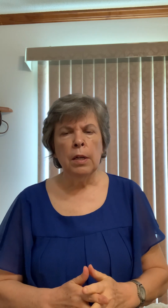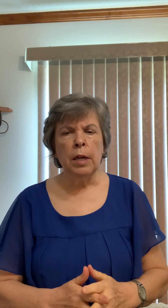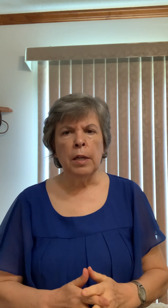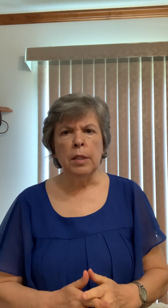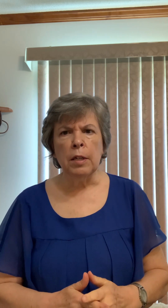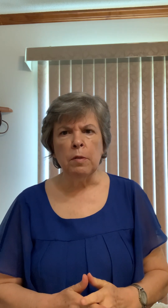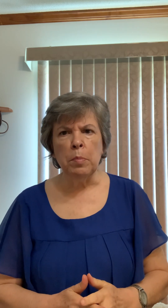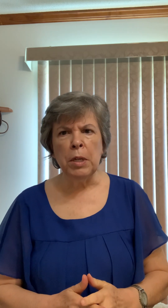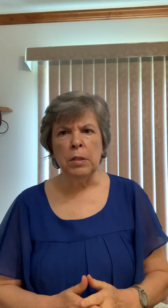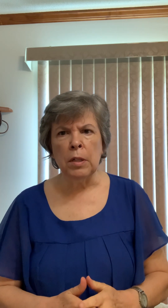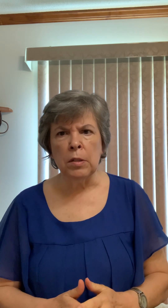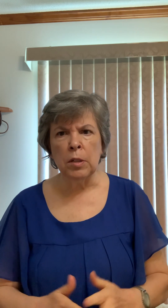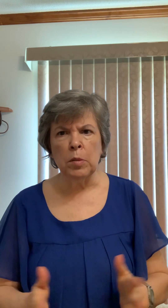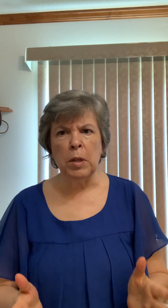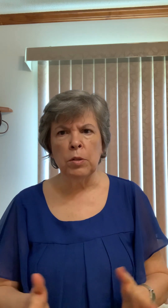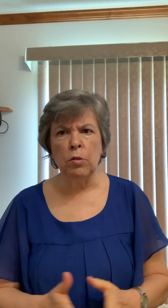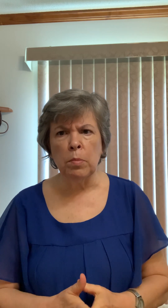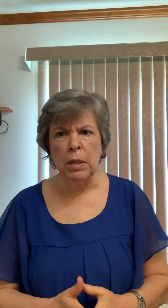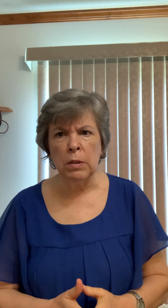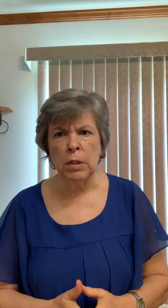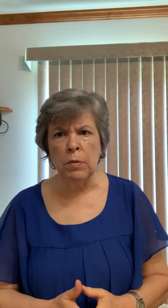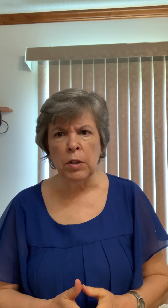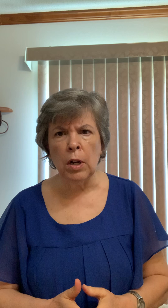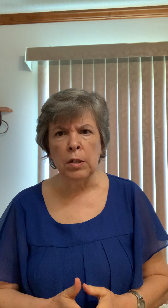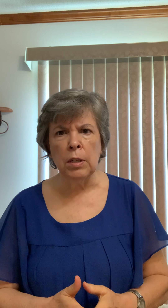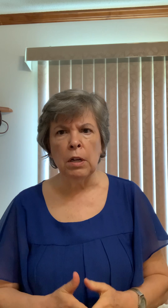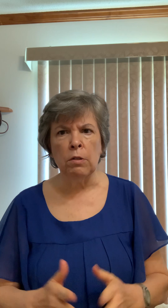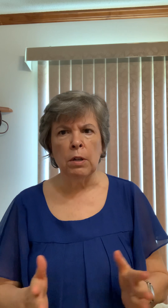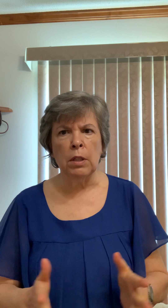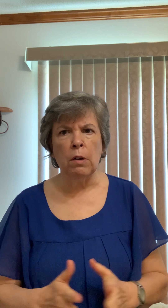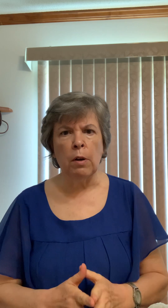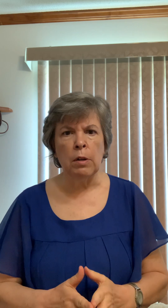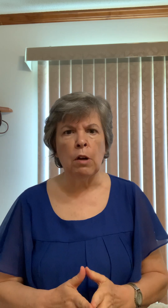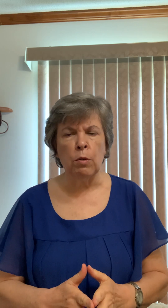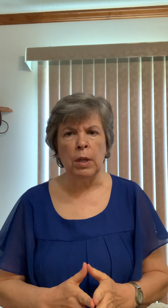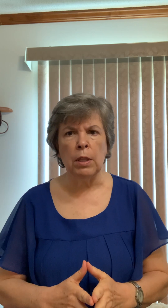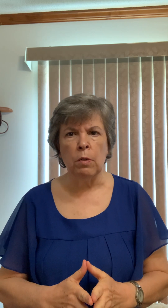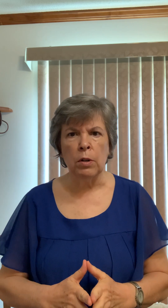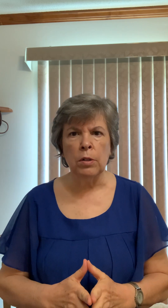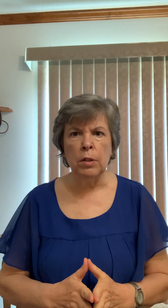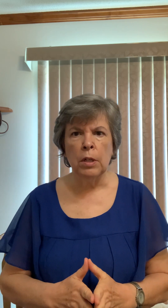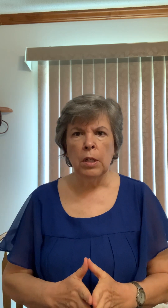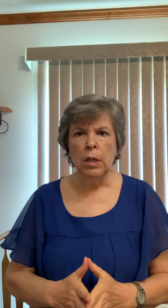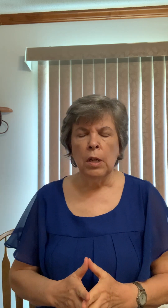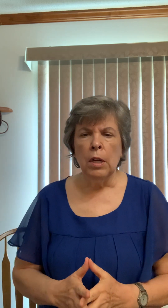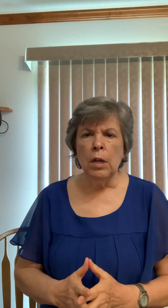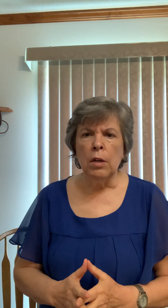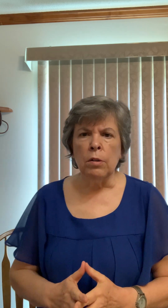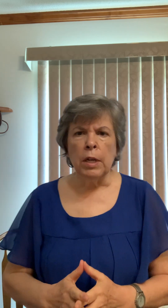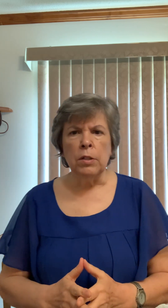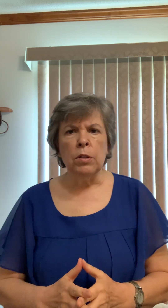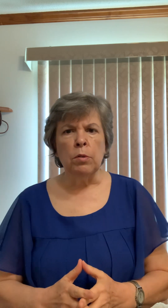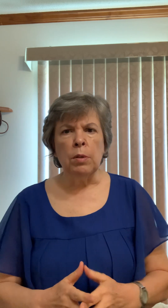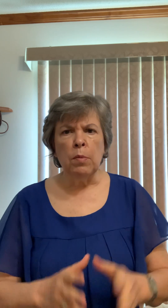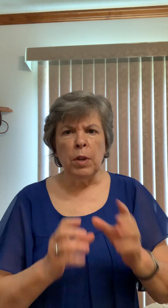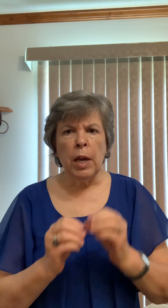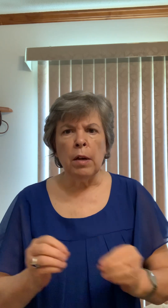Okay, and then it repeats and sings my soul, my Savior God, to thee, how great thou art, how great thou art. Okay, so then we have,